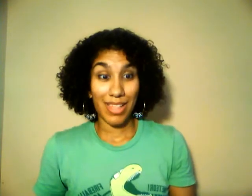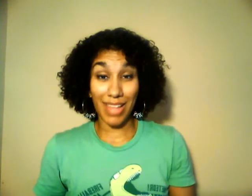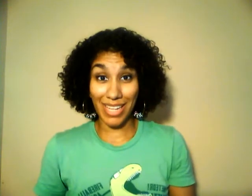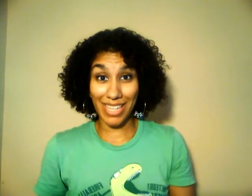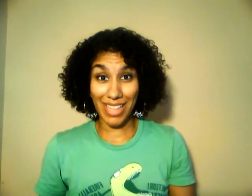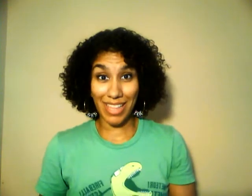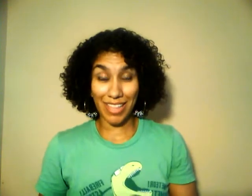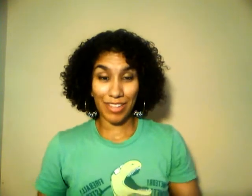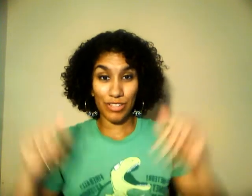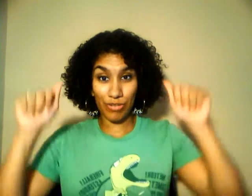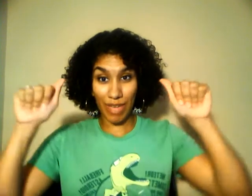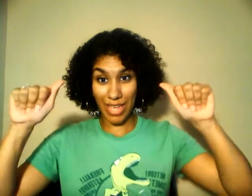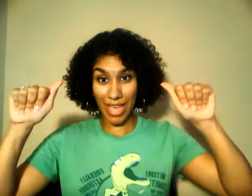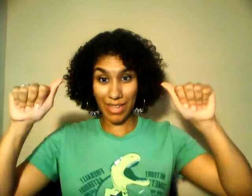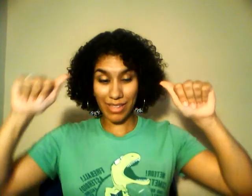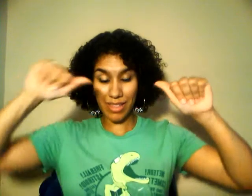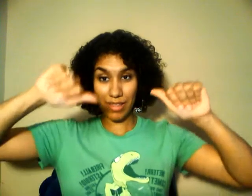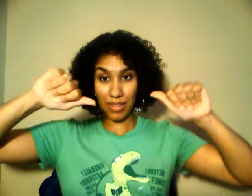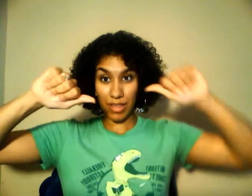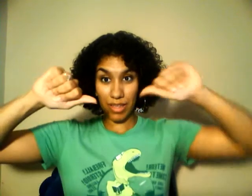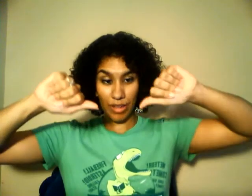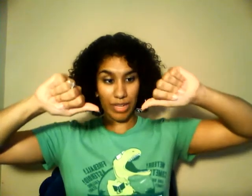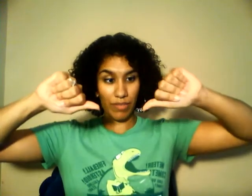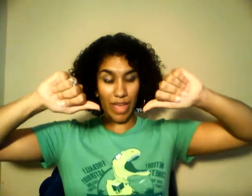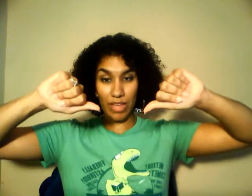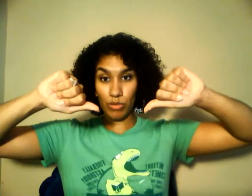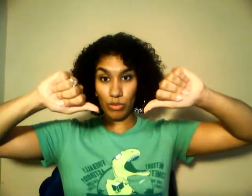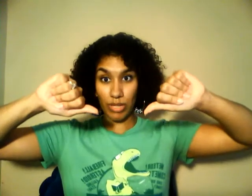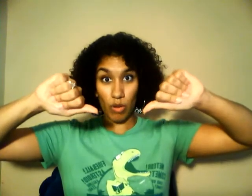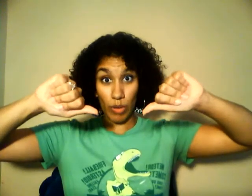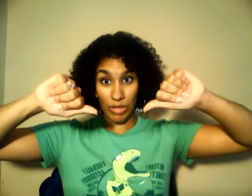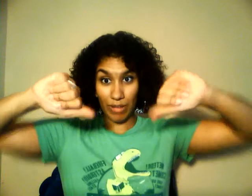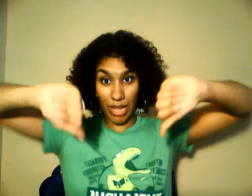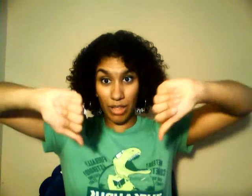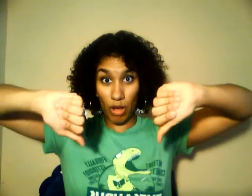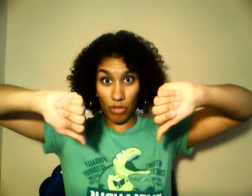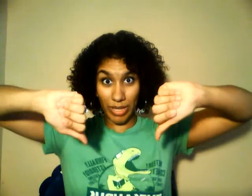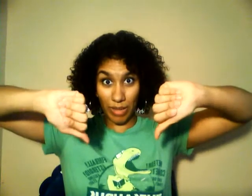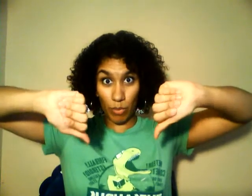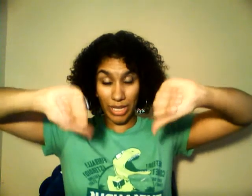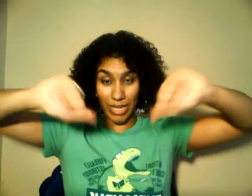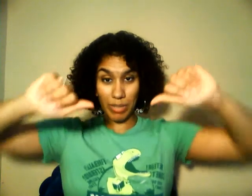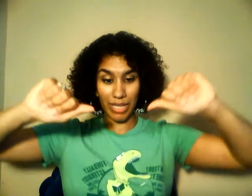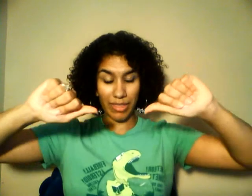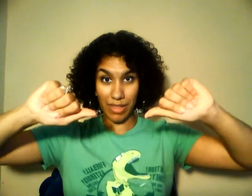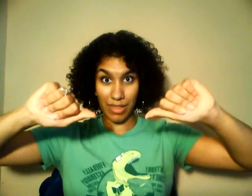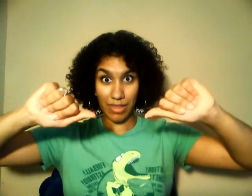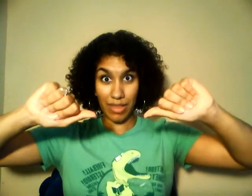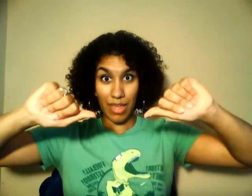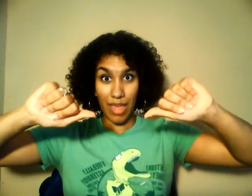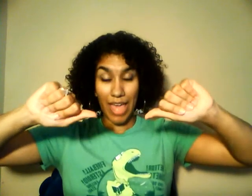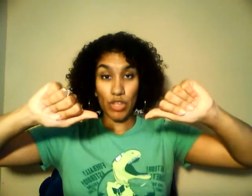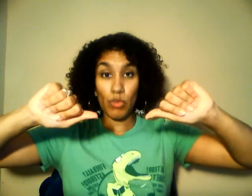Science. Two A hands. They're kind of angled. Going down. Not all the way down. Pointing down. But like this. And you want to